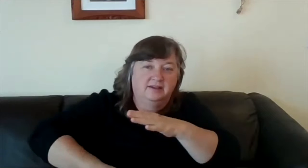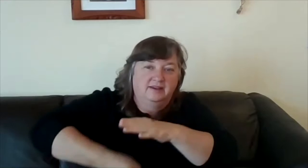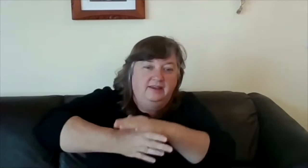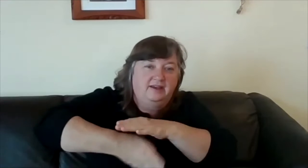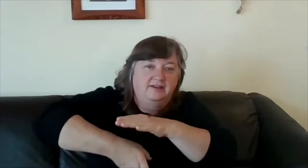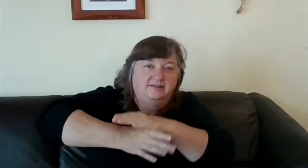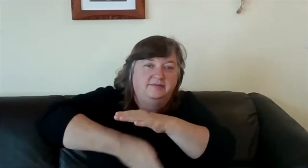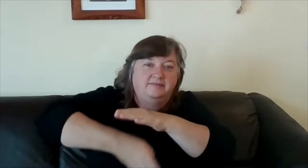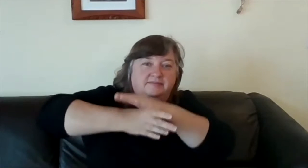kick.